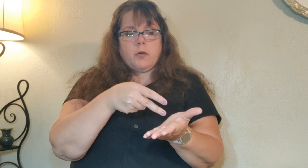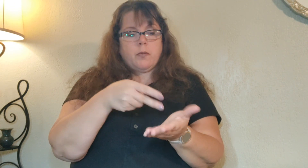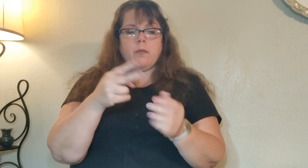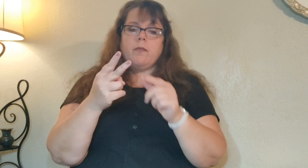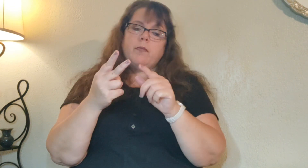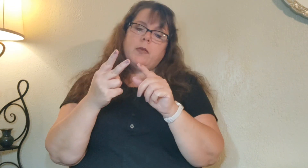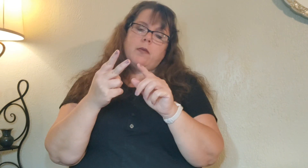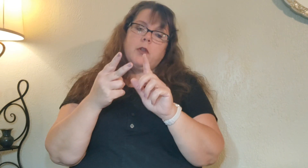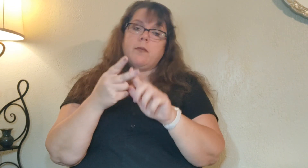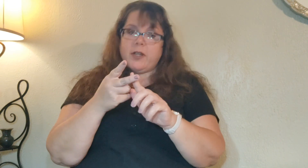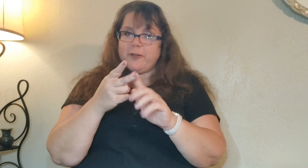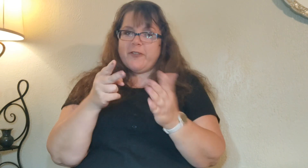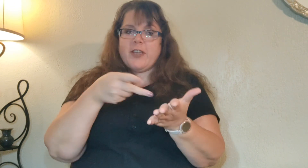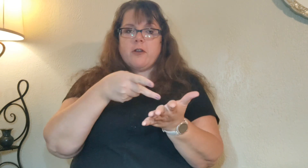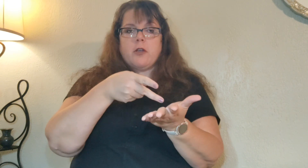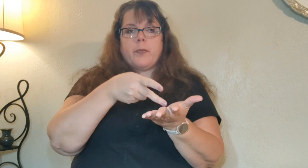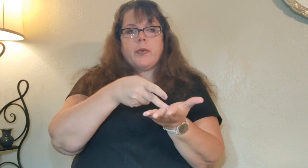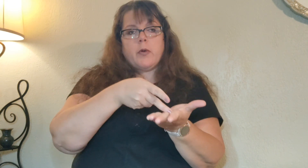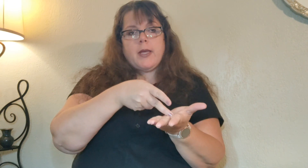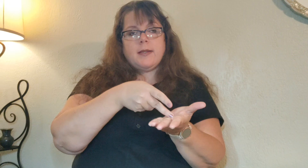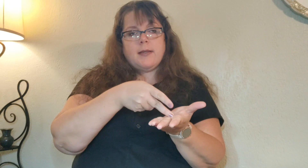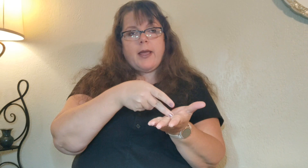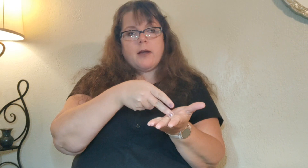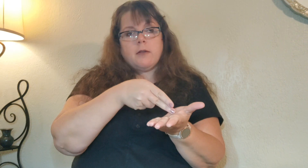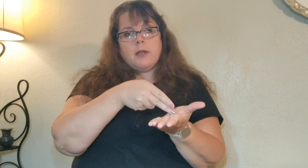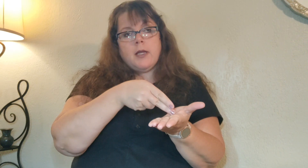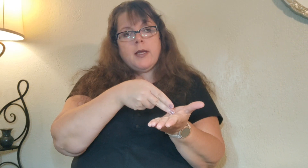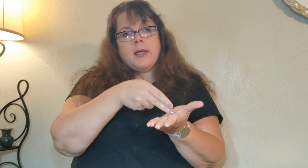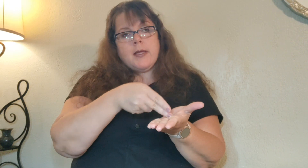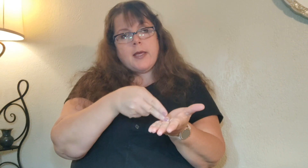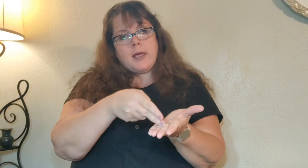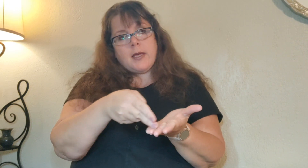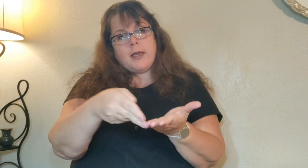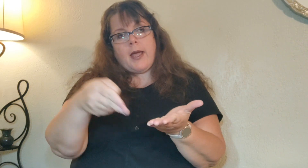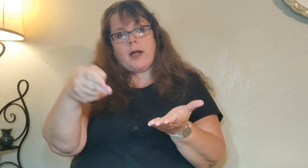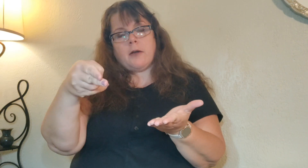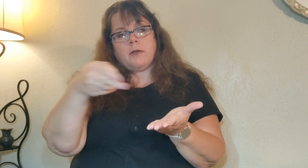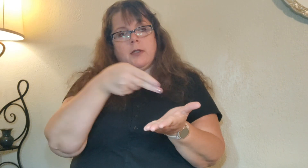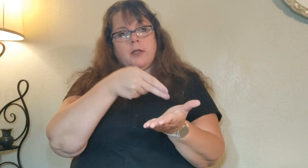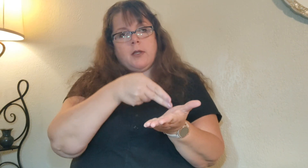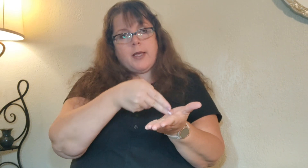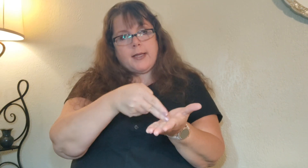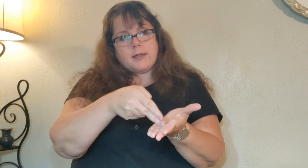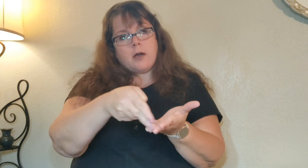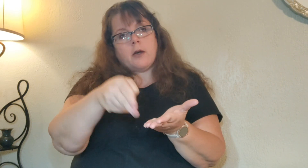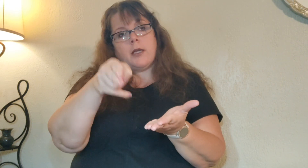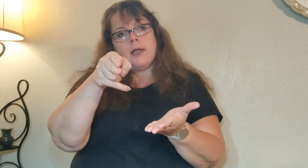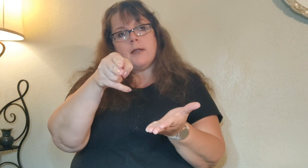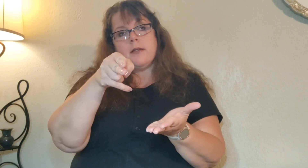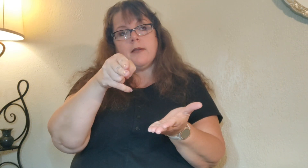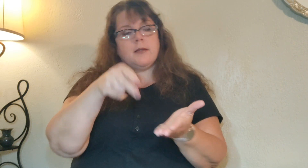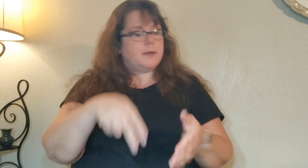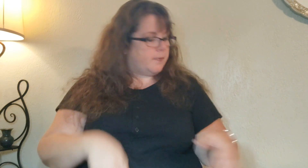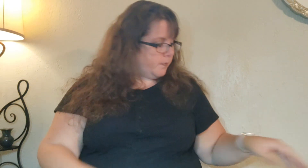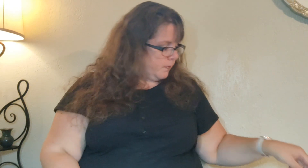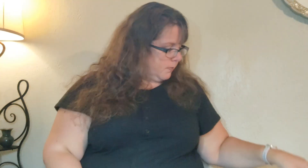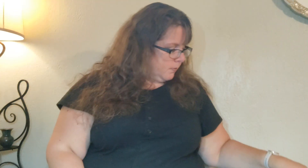your middle finger, you'll point down and out, is honest.